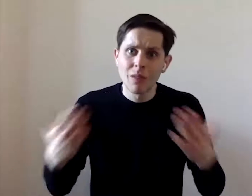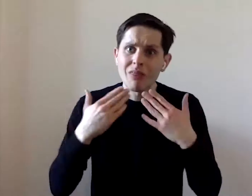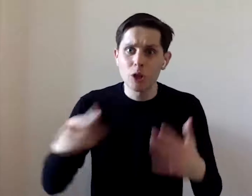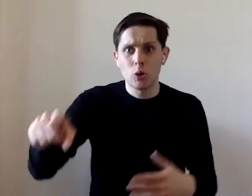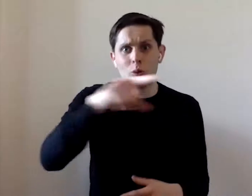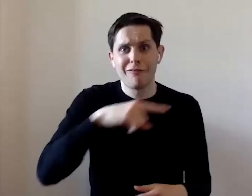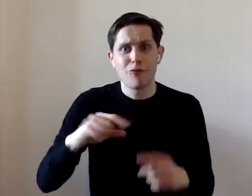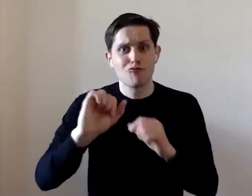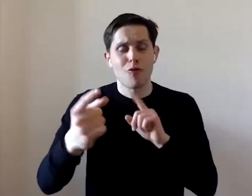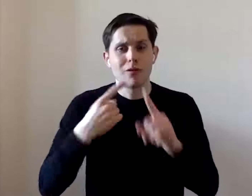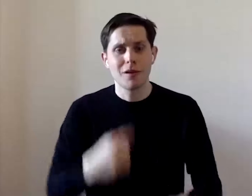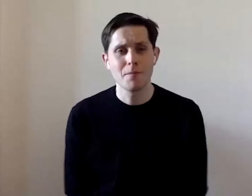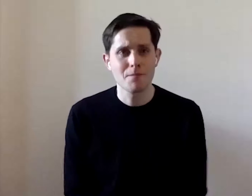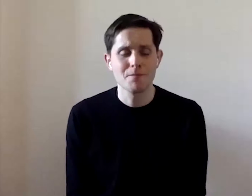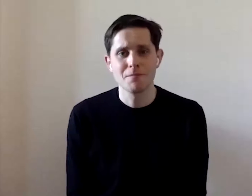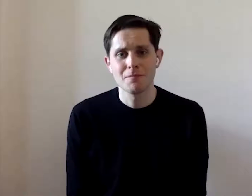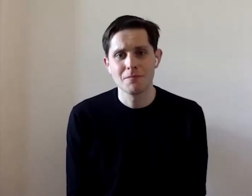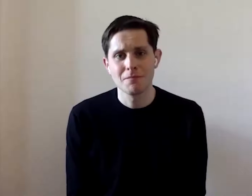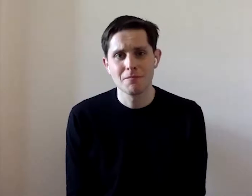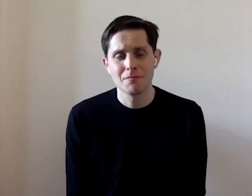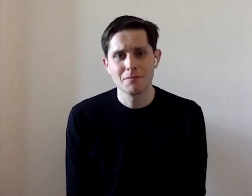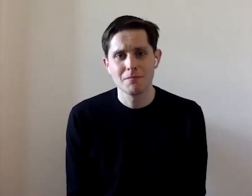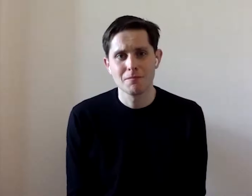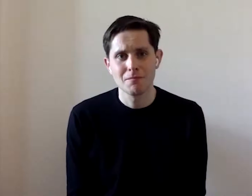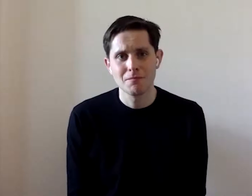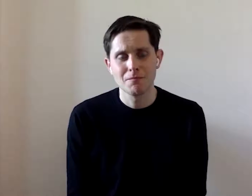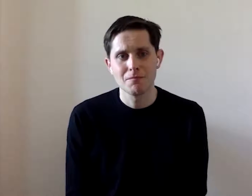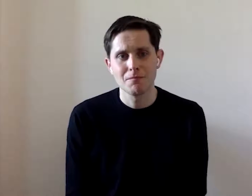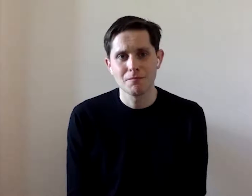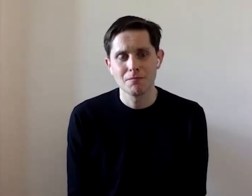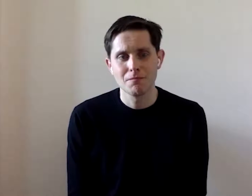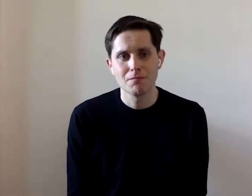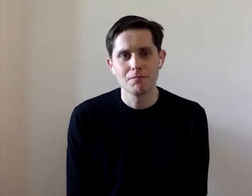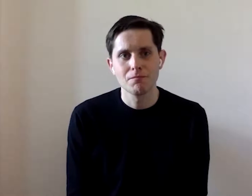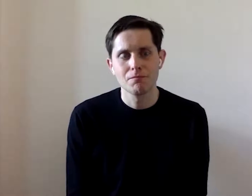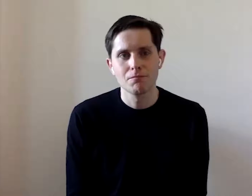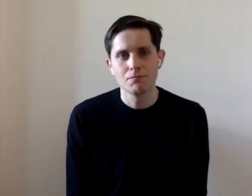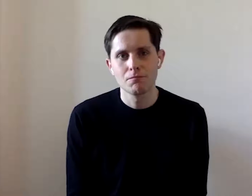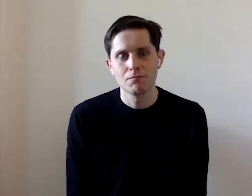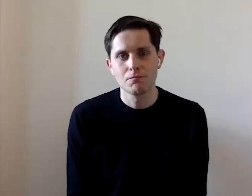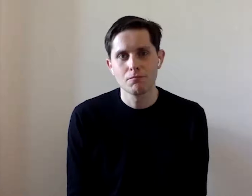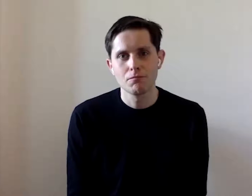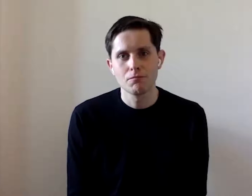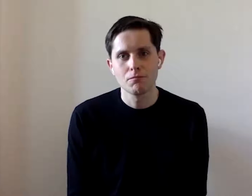just the decency of someone to support you with what you need. So thank you for that, everyone. I